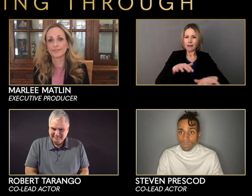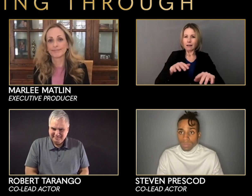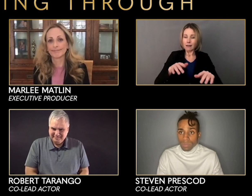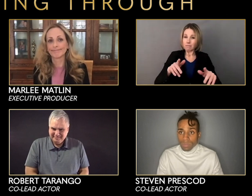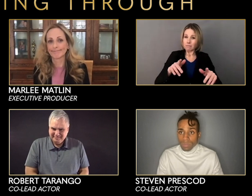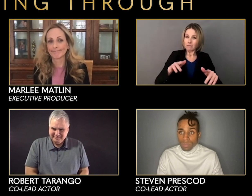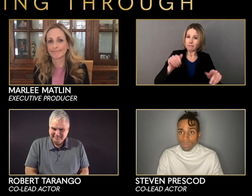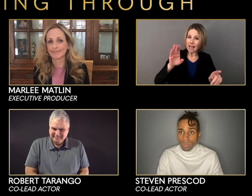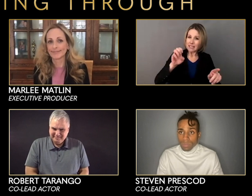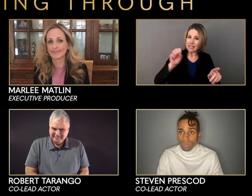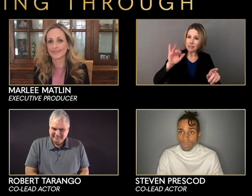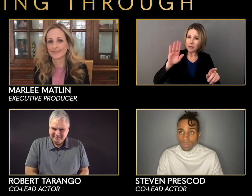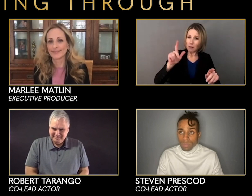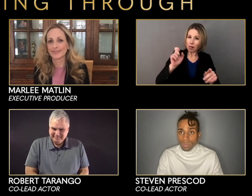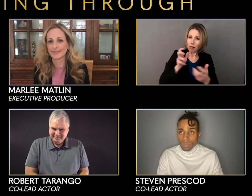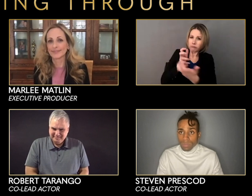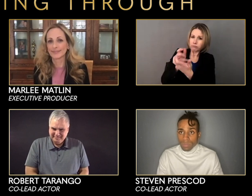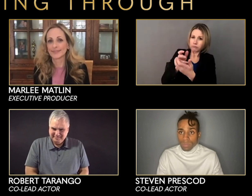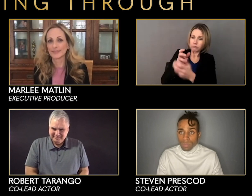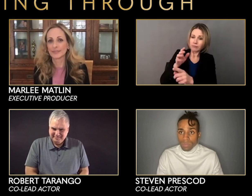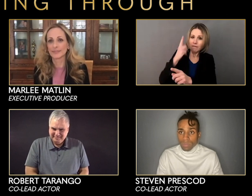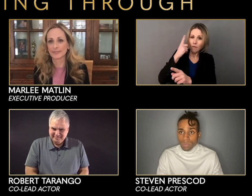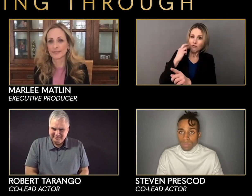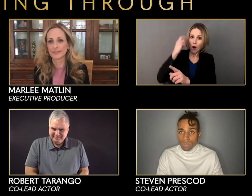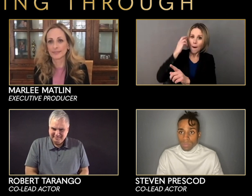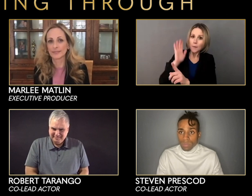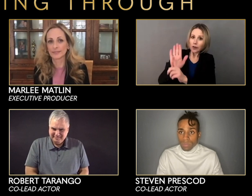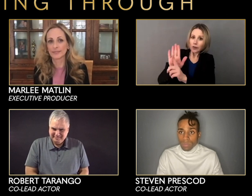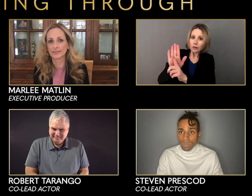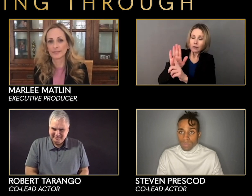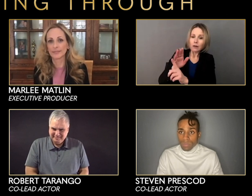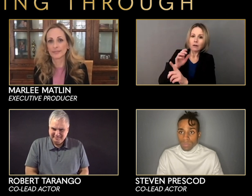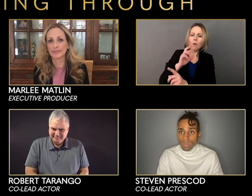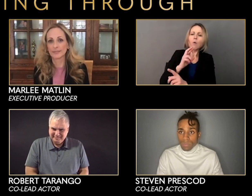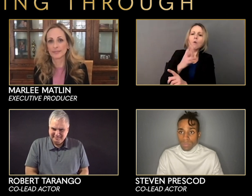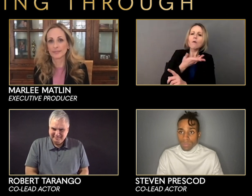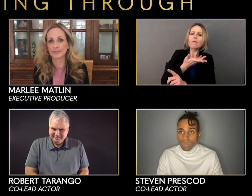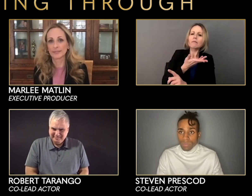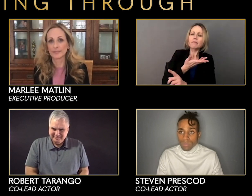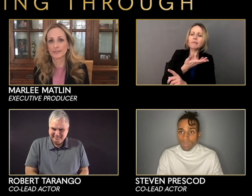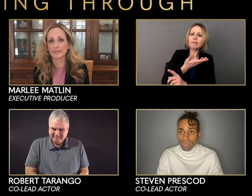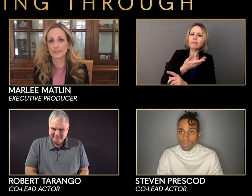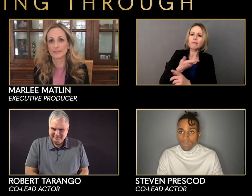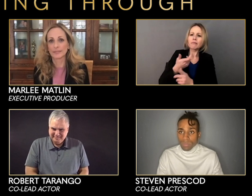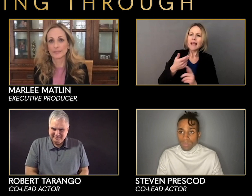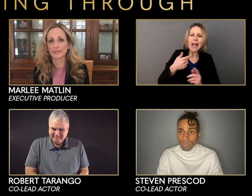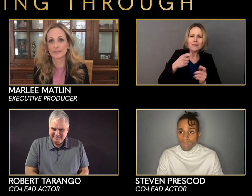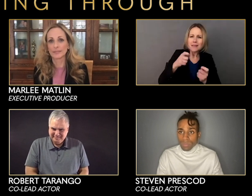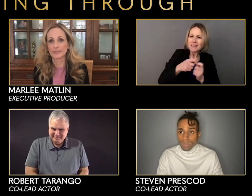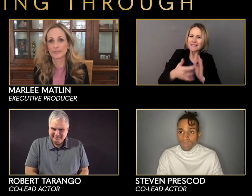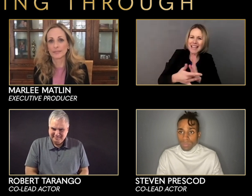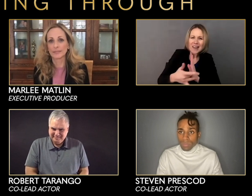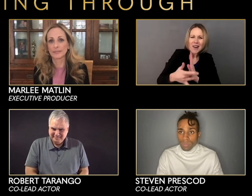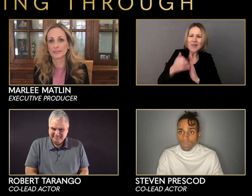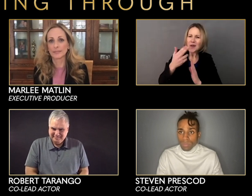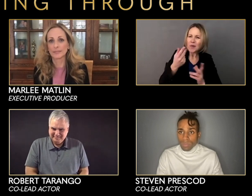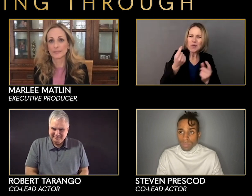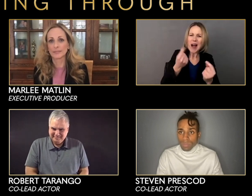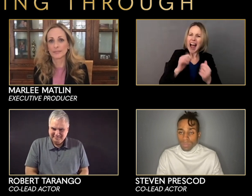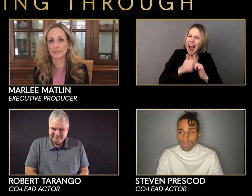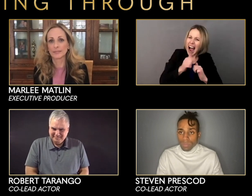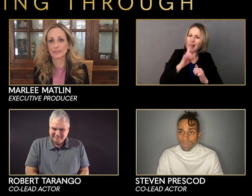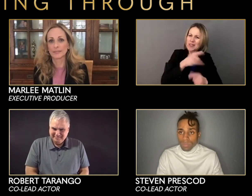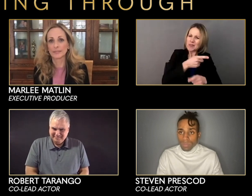accessible for Robert in particular, or was there technology? How did you make